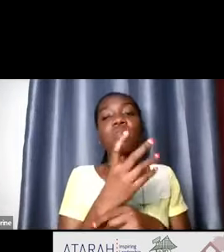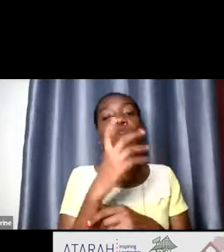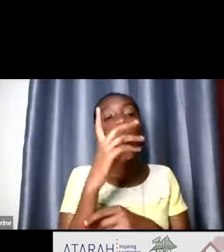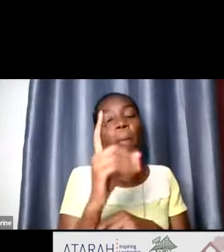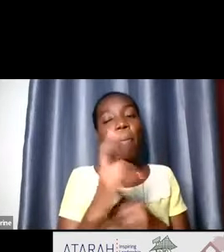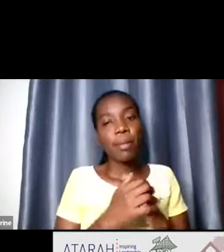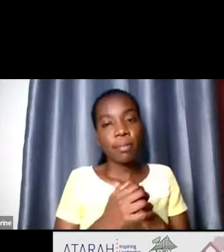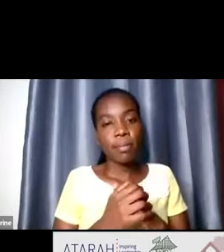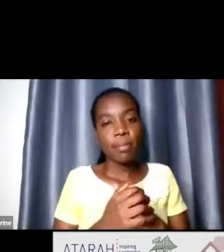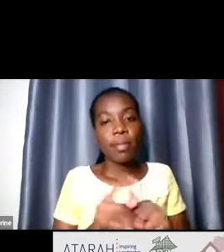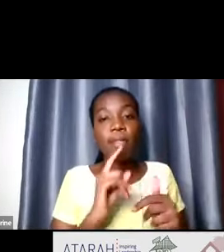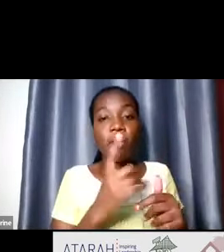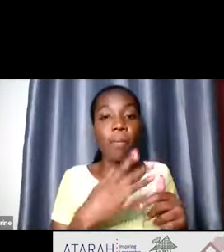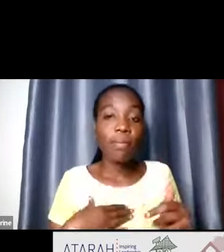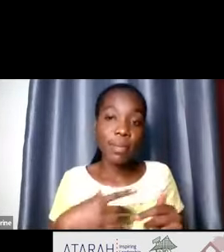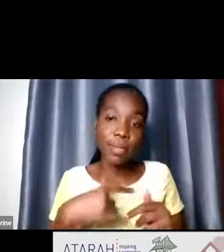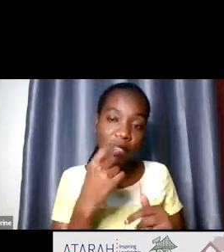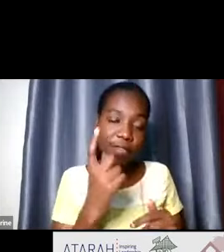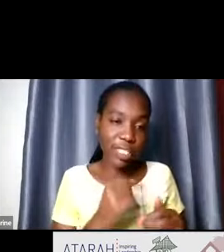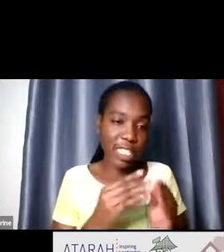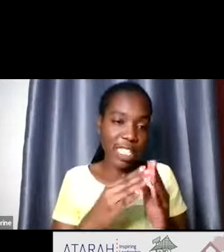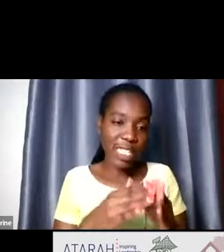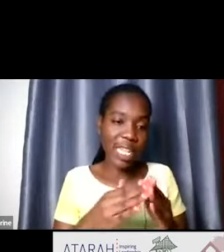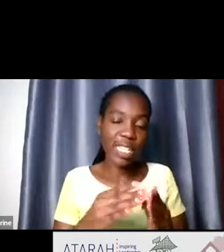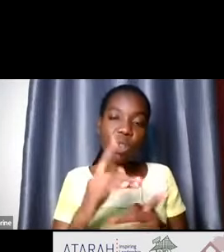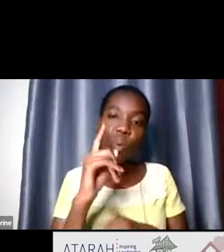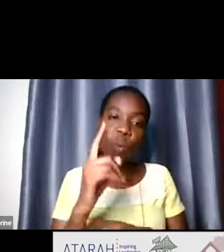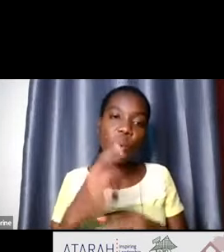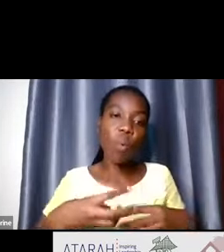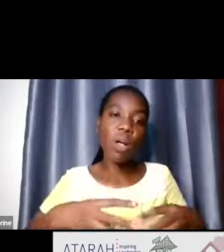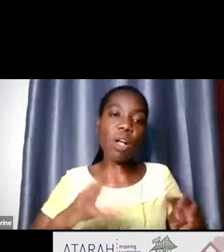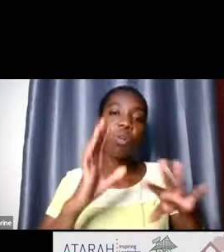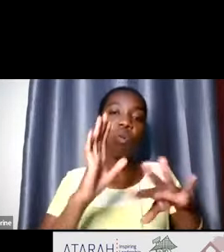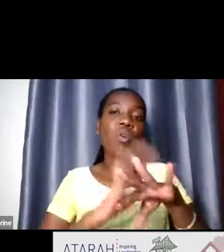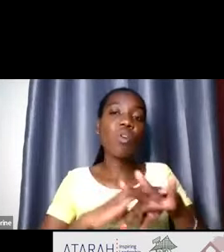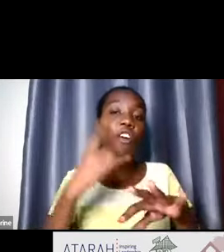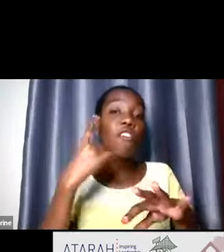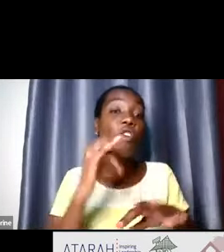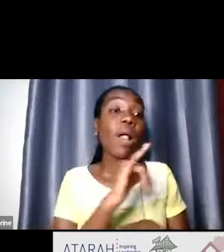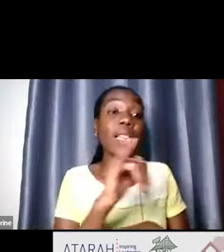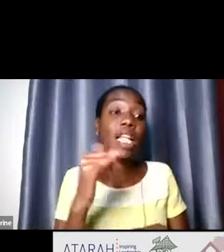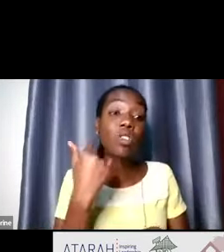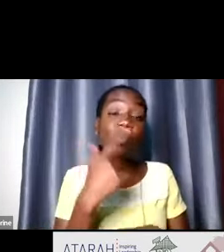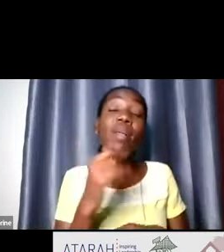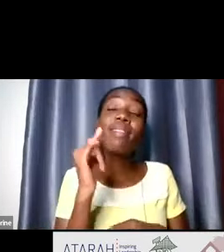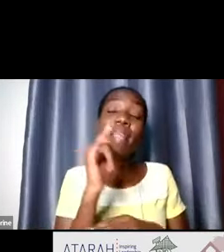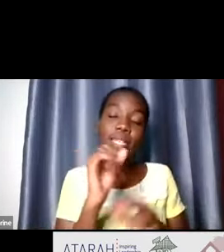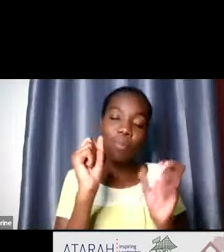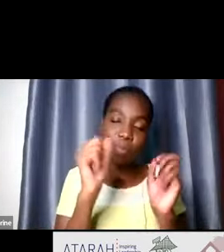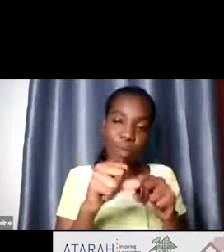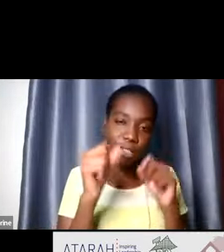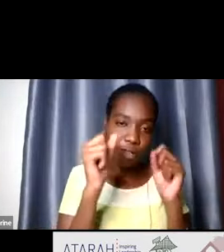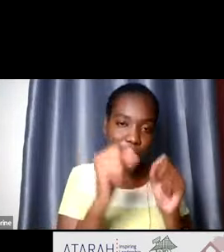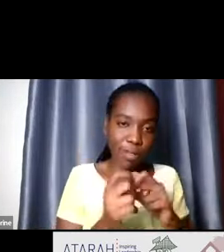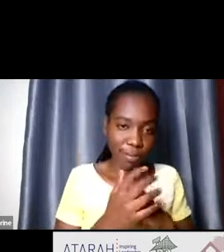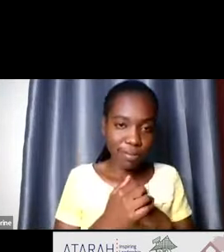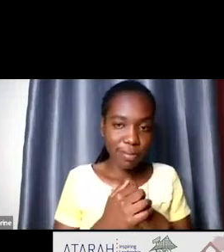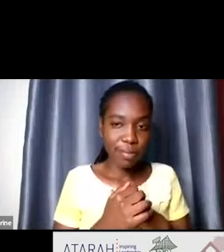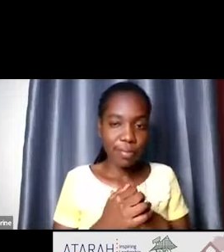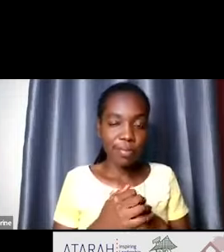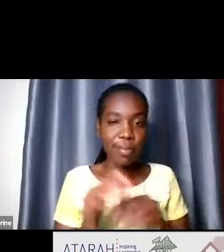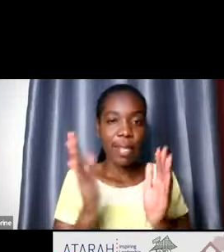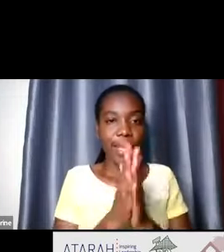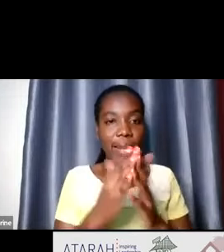Like I said, sex is one of those good ways. To those who that is possible and